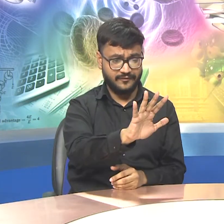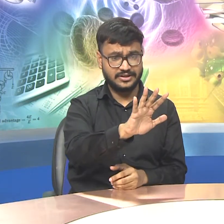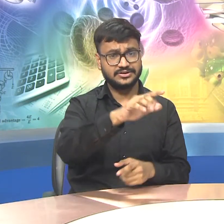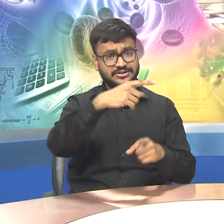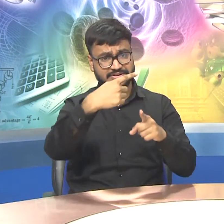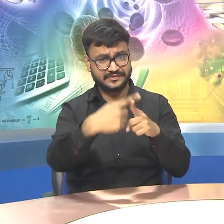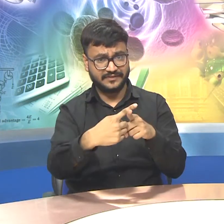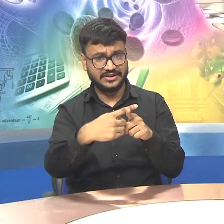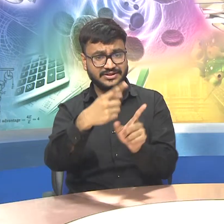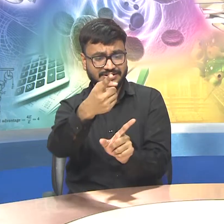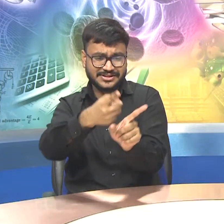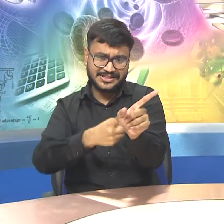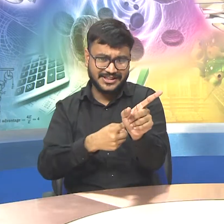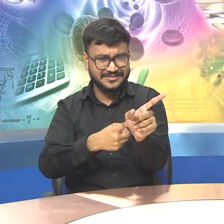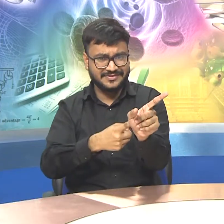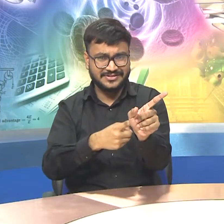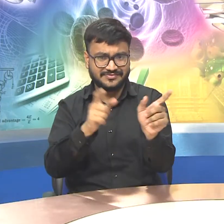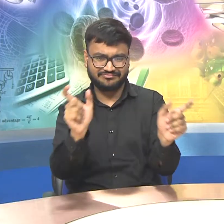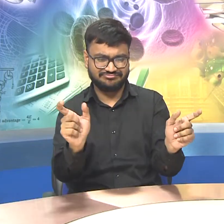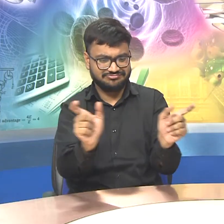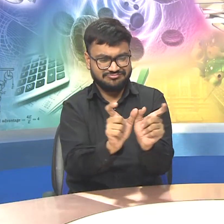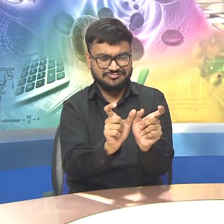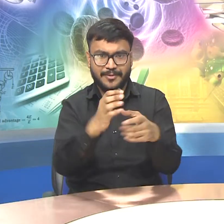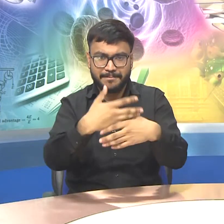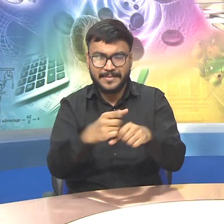1 year. Same as the 5 years.